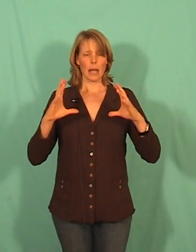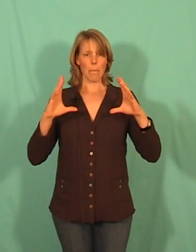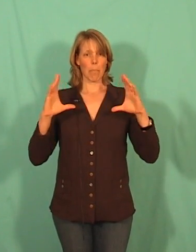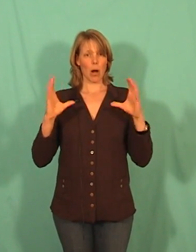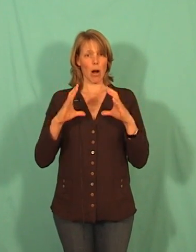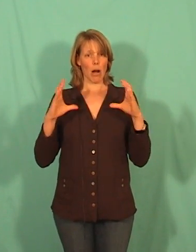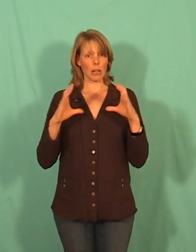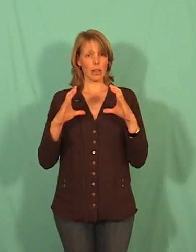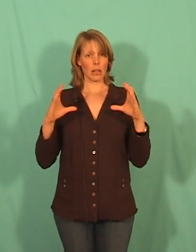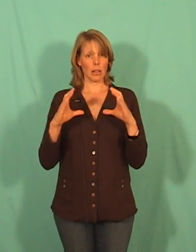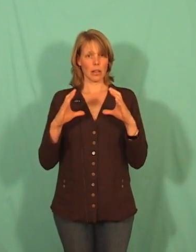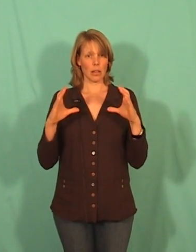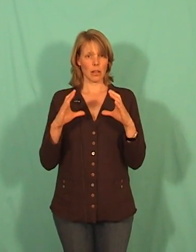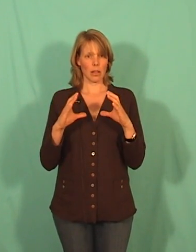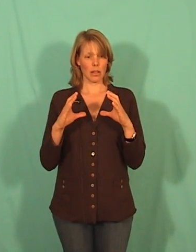and ball.